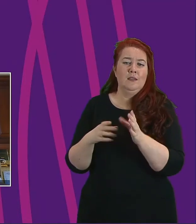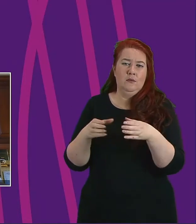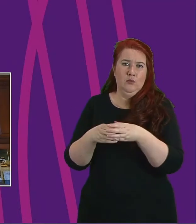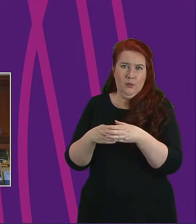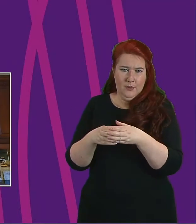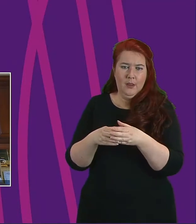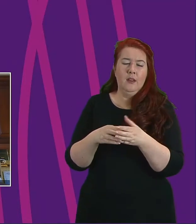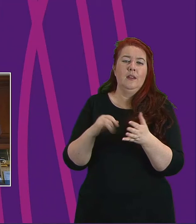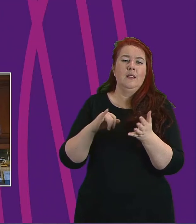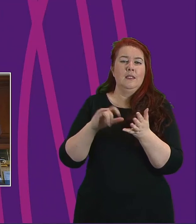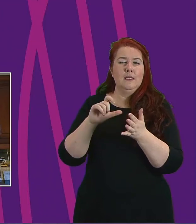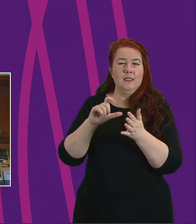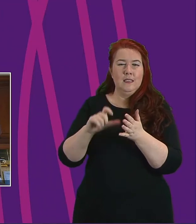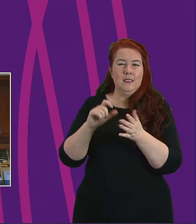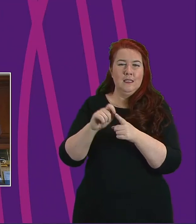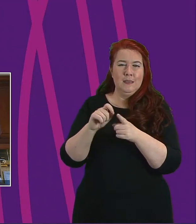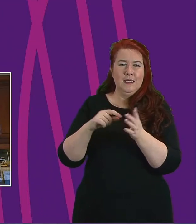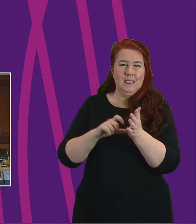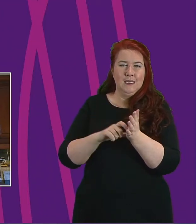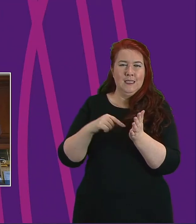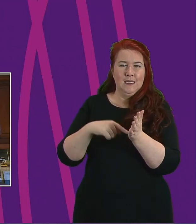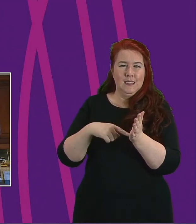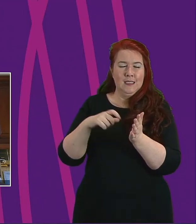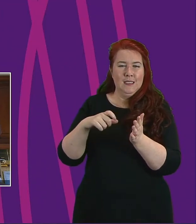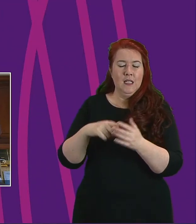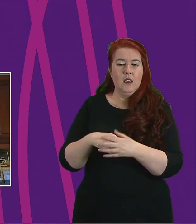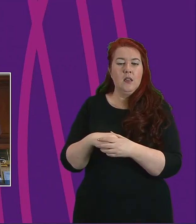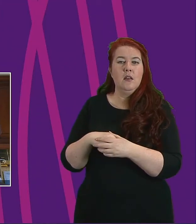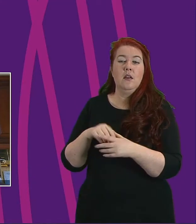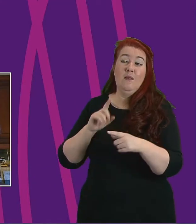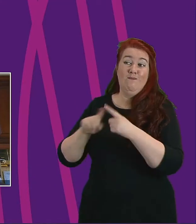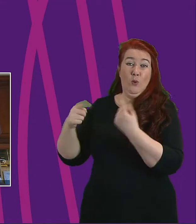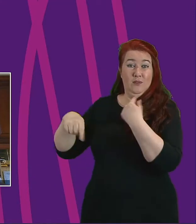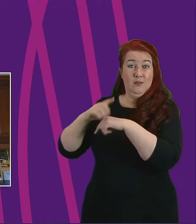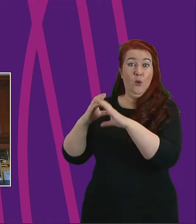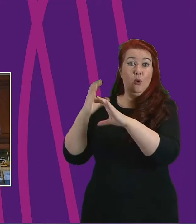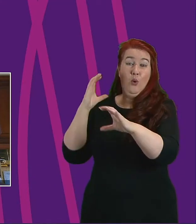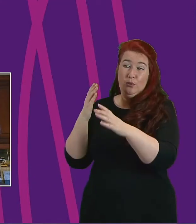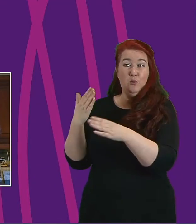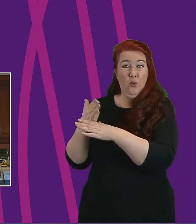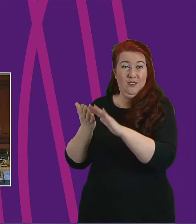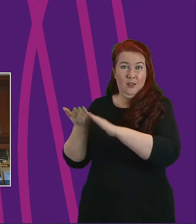CPT. Most of them who operate in the tourism sector